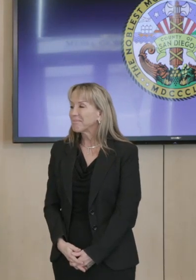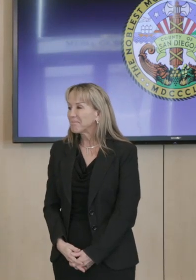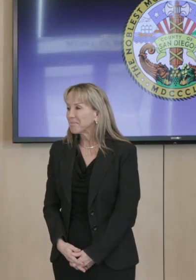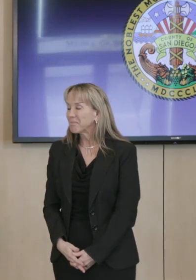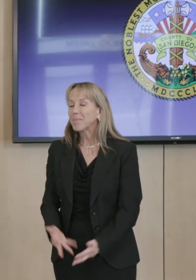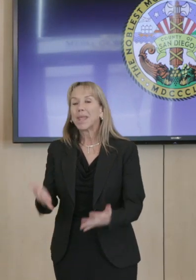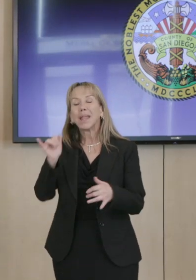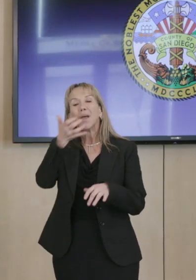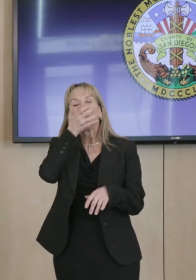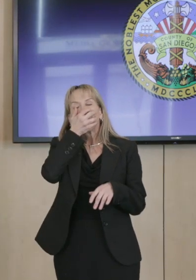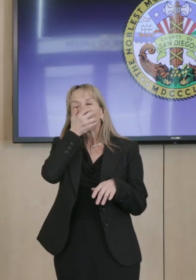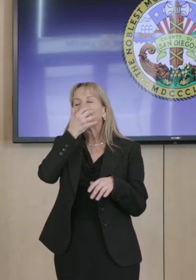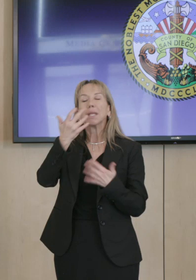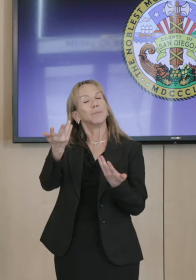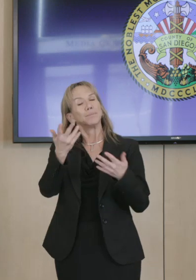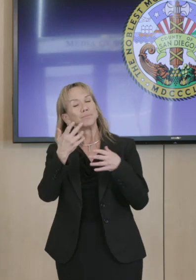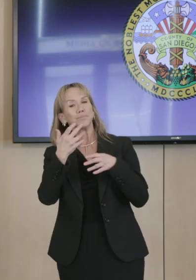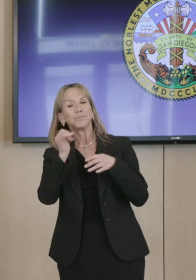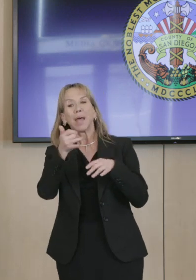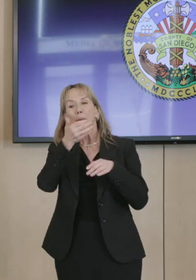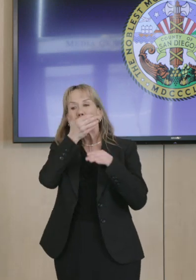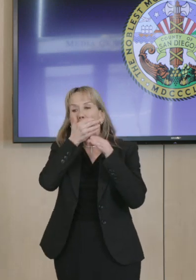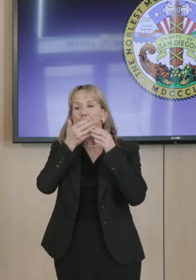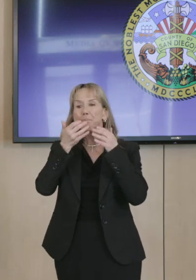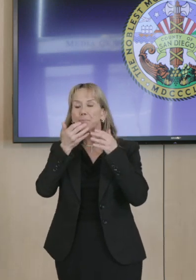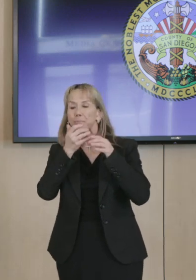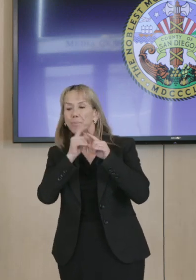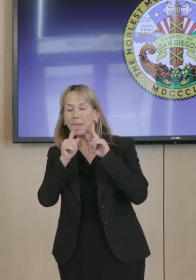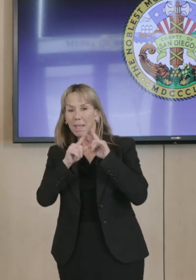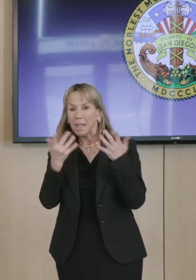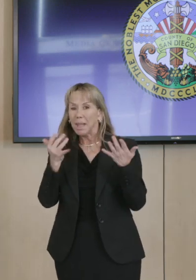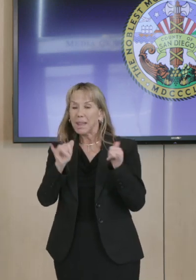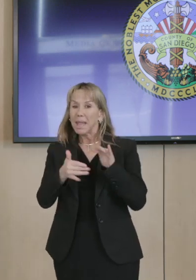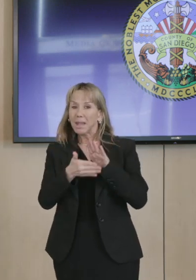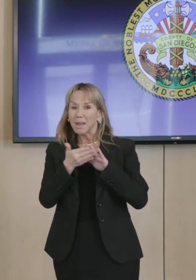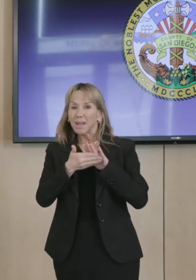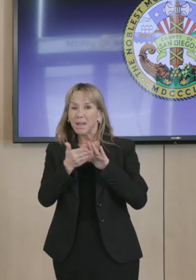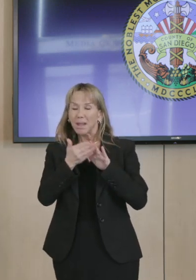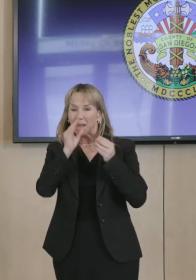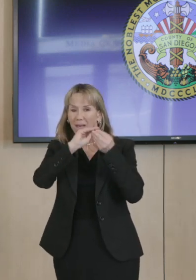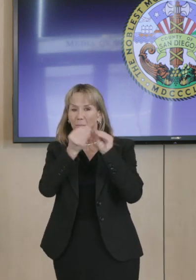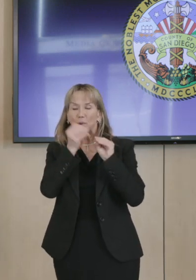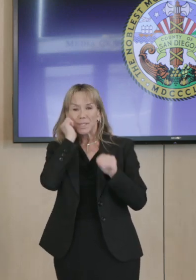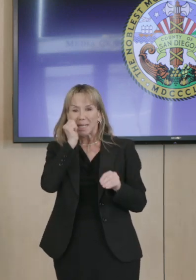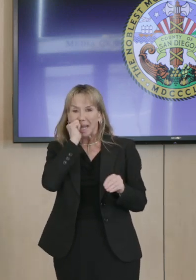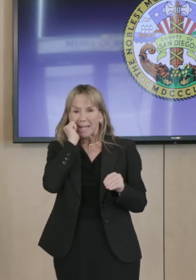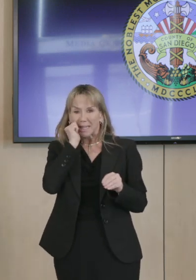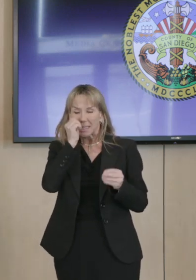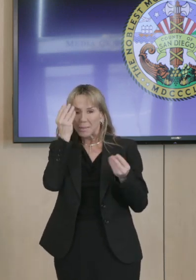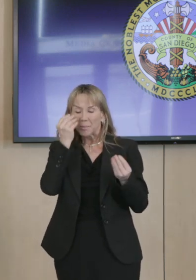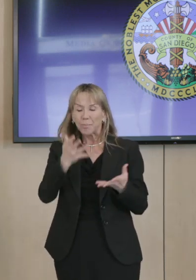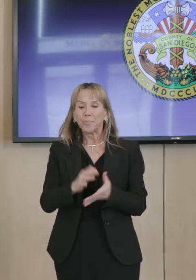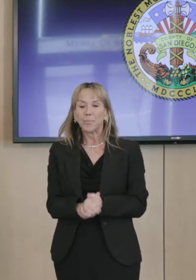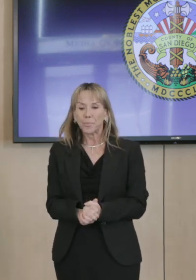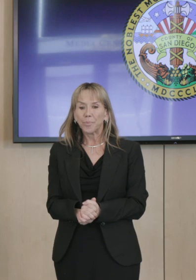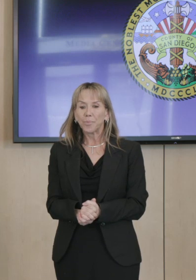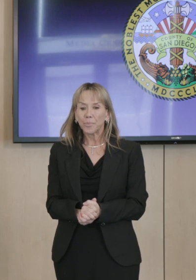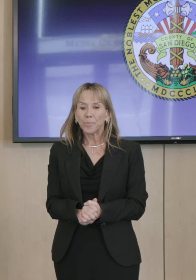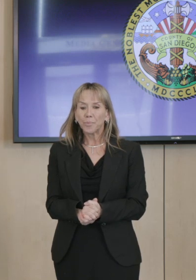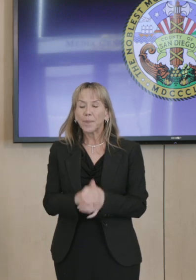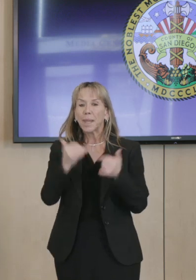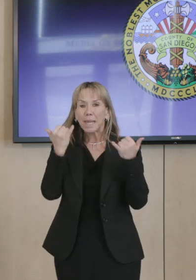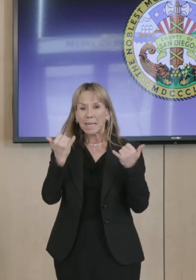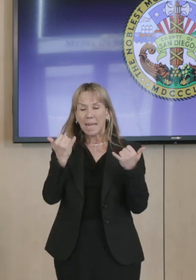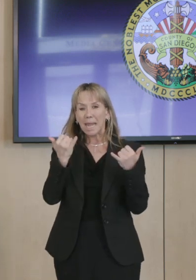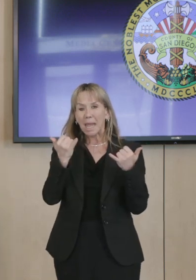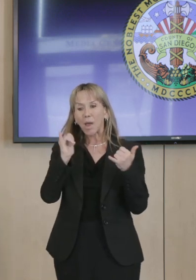The ventilators, the report I received earlier today, because we run this daily, is we have over